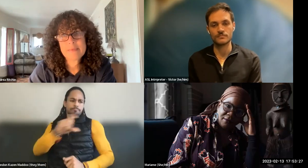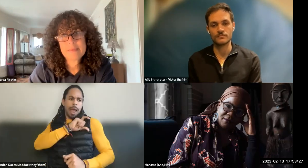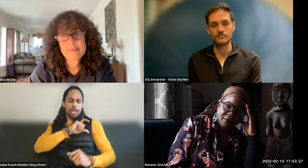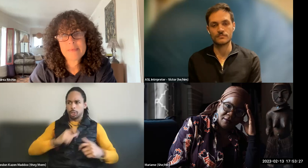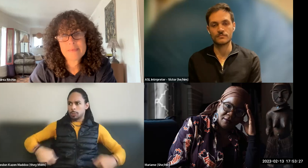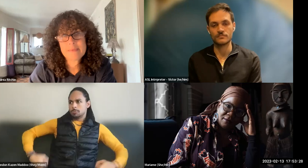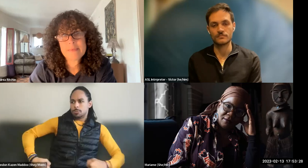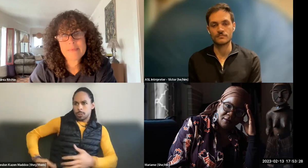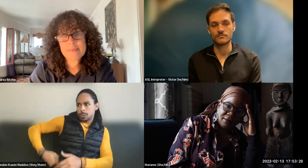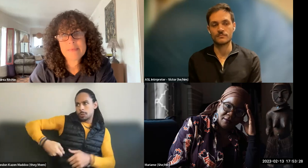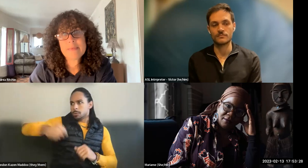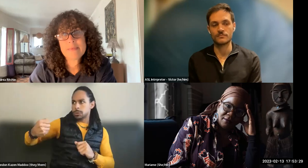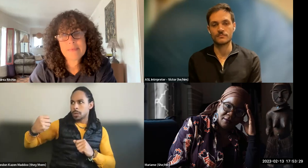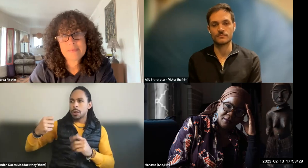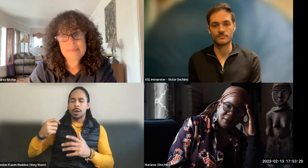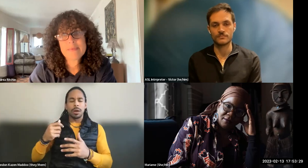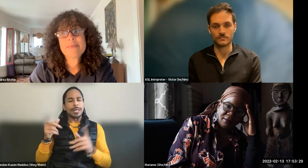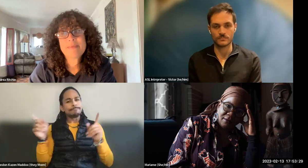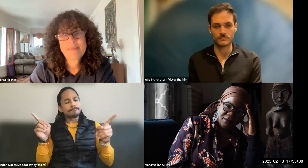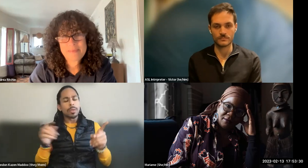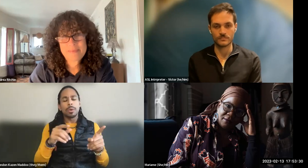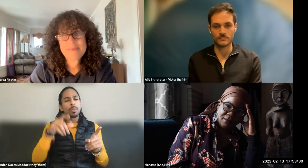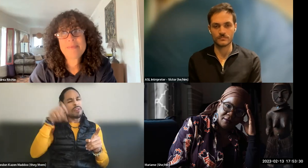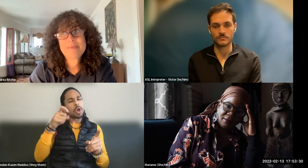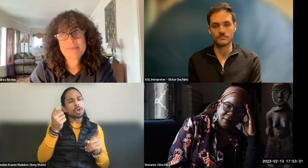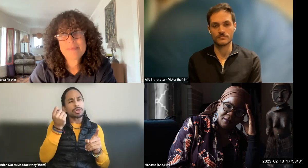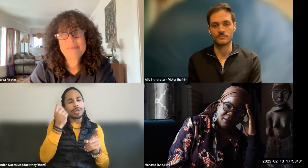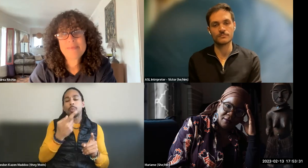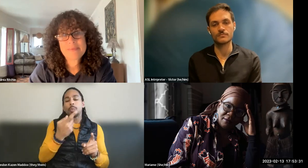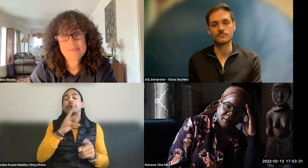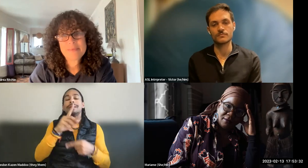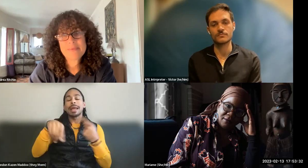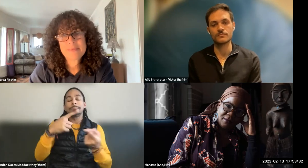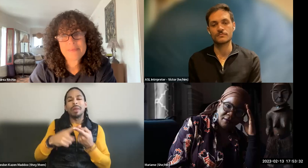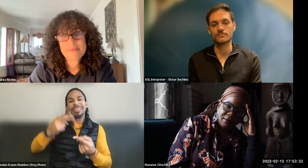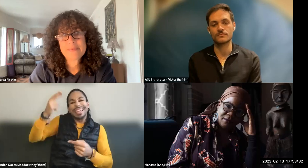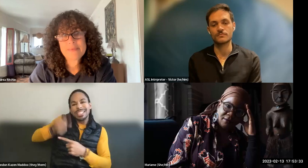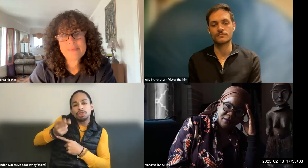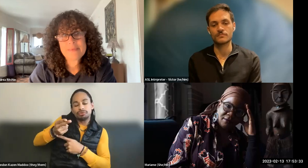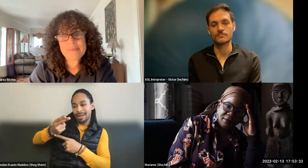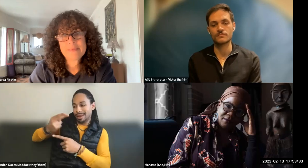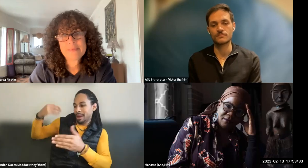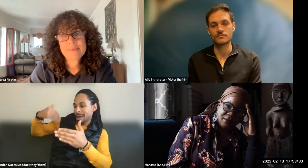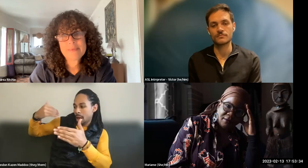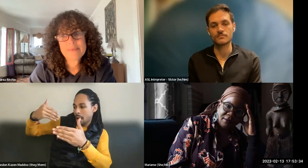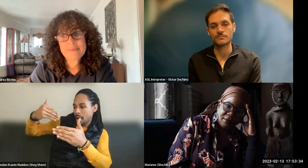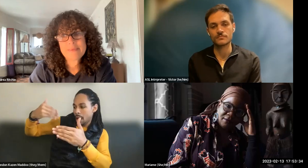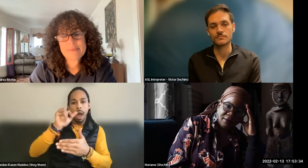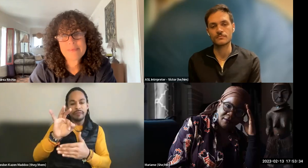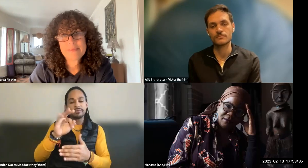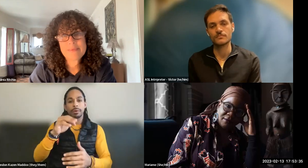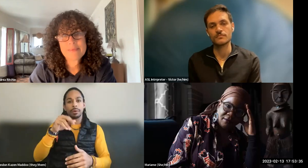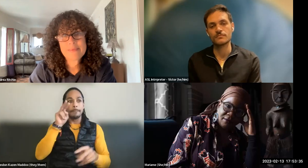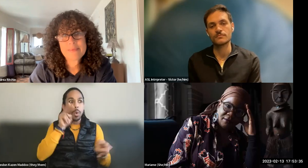understand that history that I just went through in 2 minutes, right? You understand why we have to break that apart, why we have to break